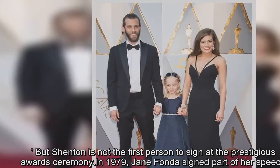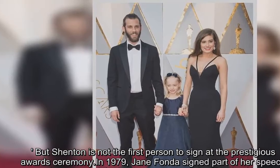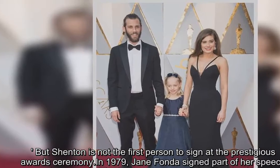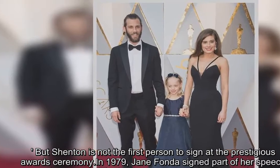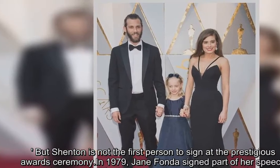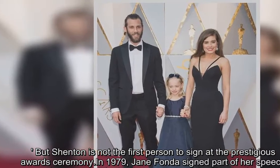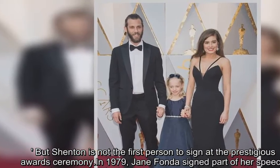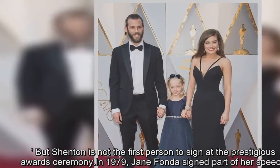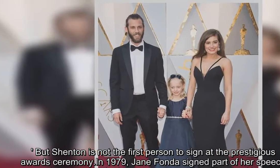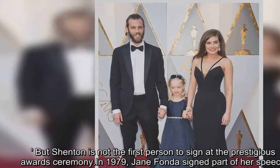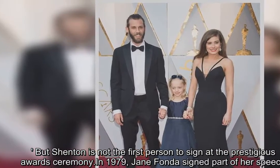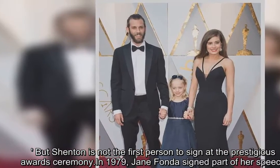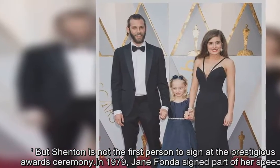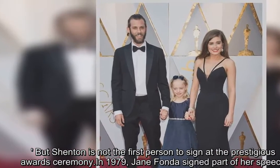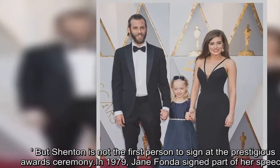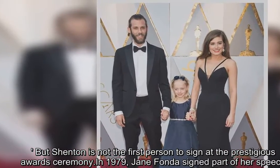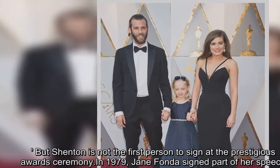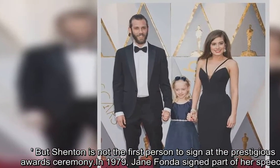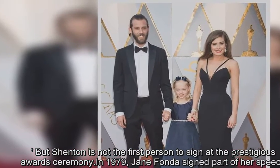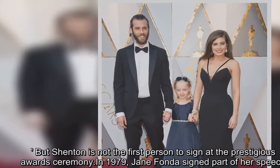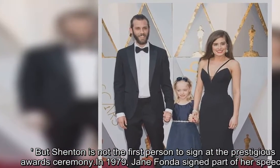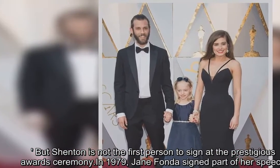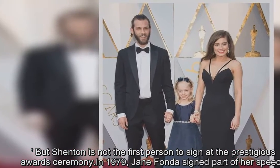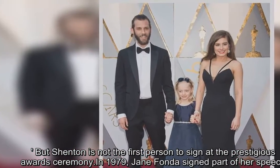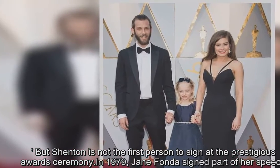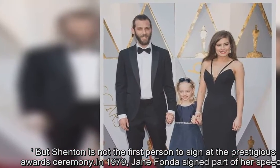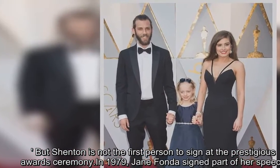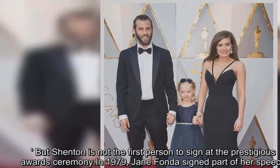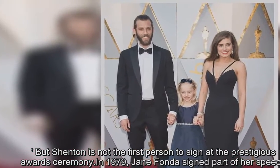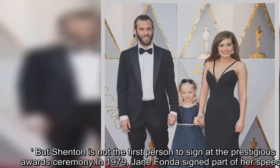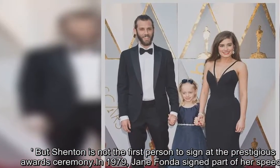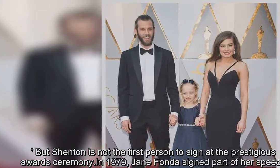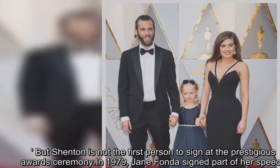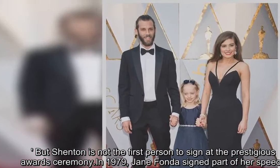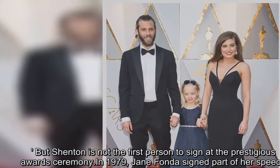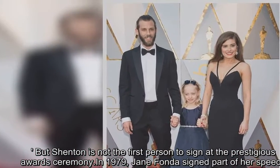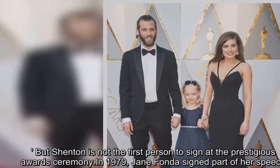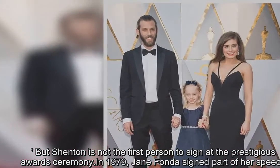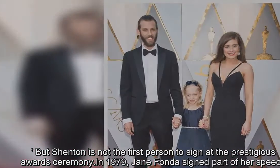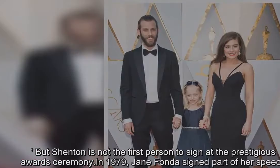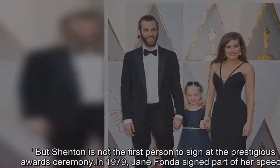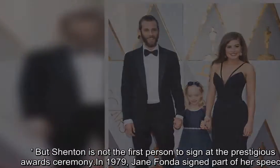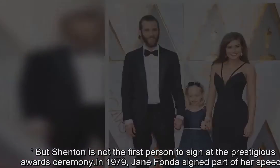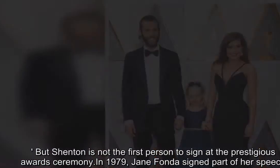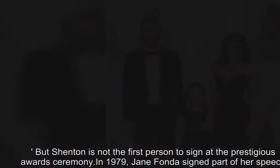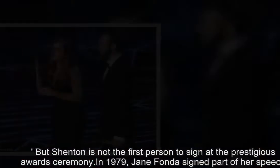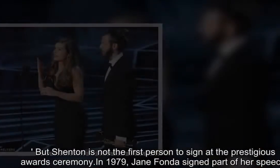Fonda signed part of her speech as she accepted the Best Actress Award for coming home.